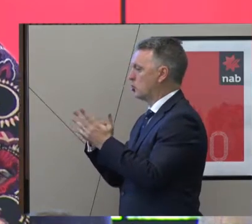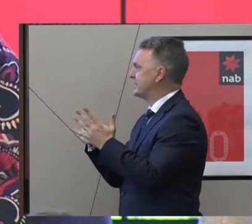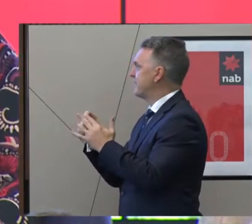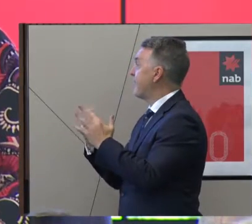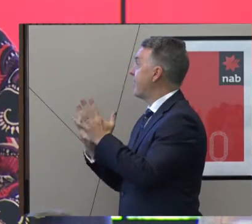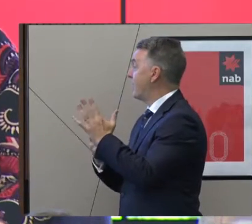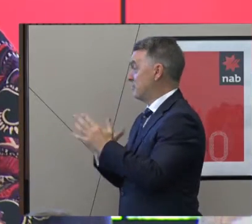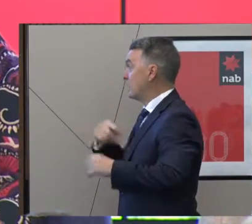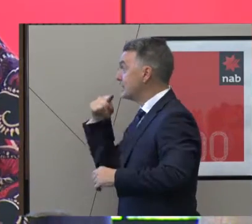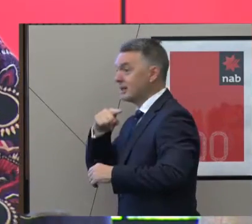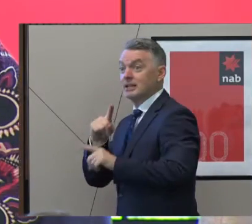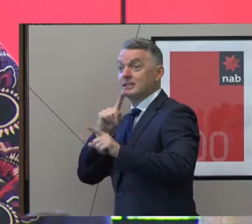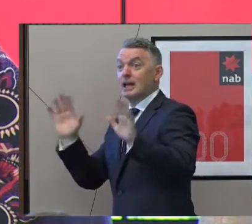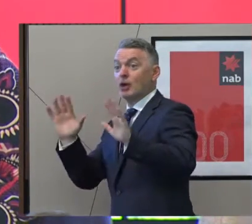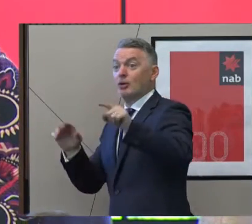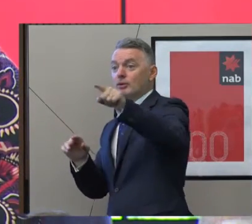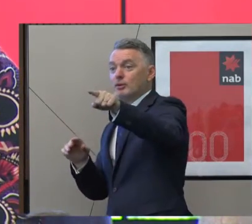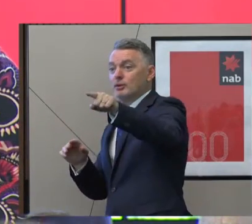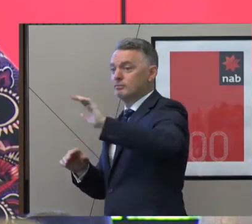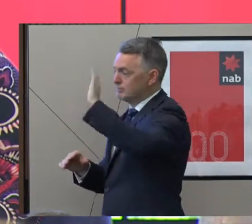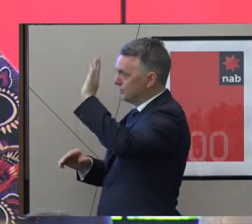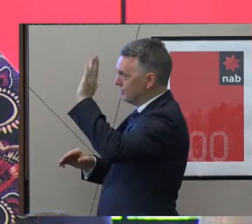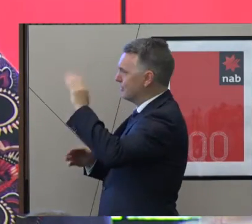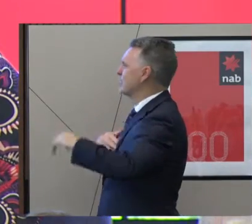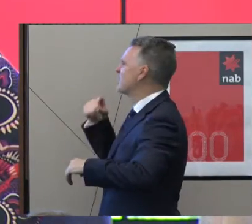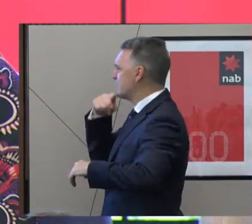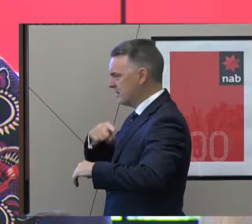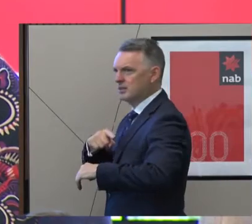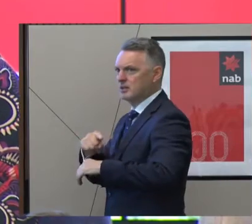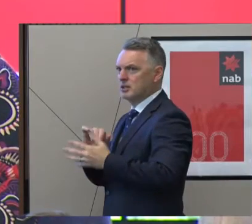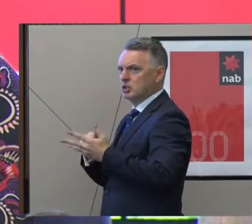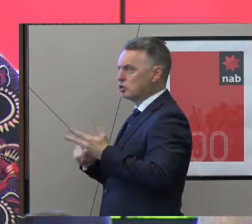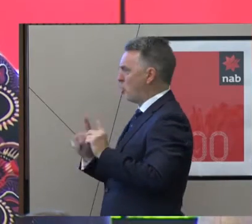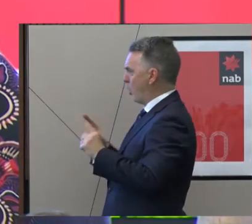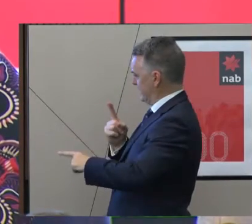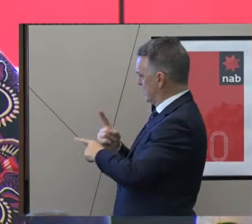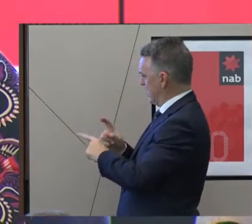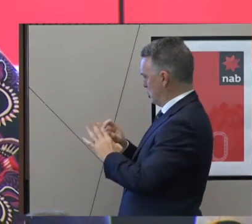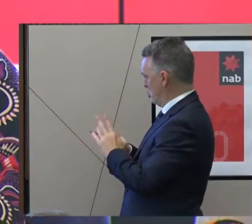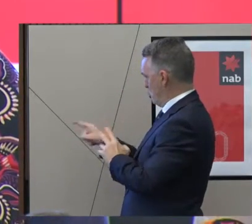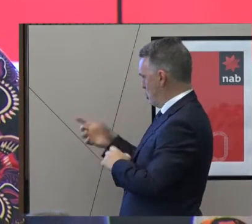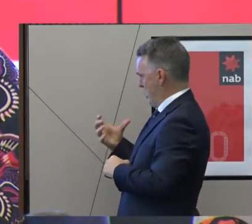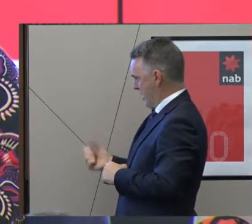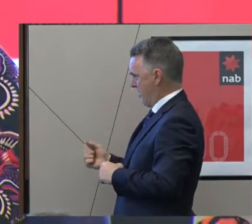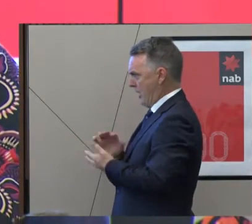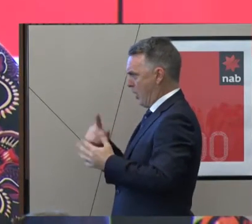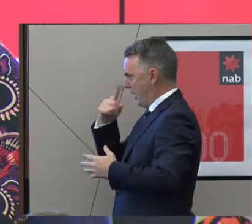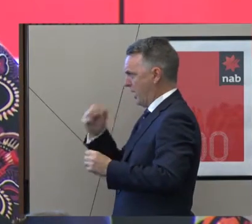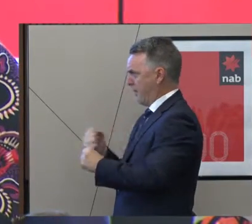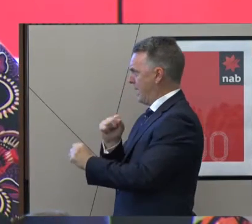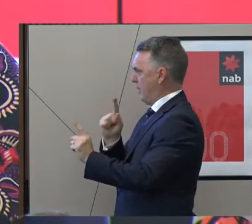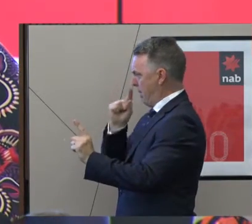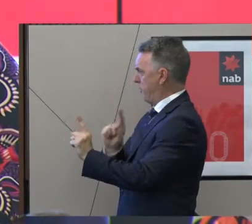say hello, Christopher. Hi, Christopher. Hi, Christopher. So what suggestions do you have how we can get people